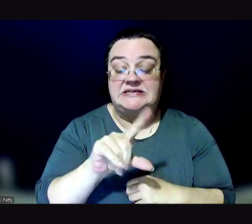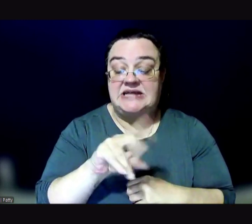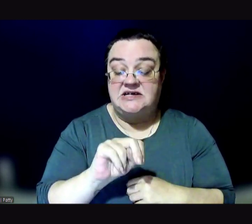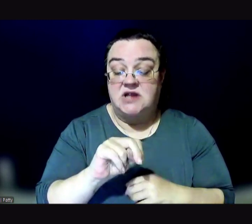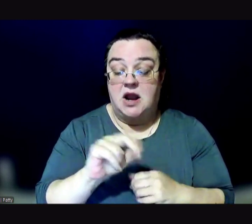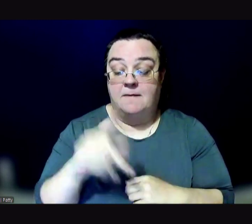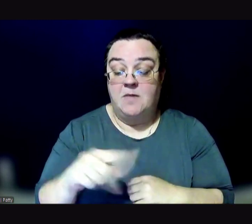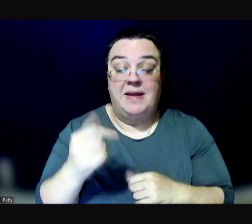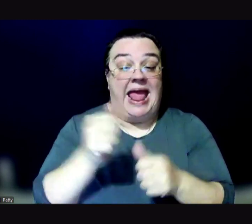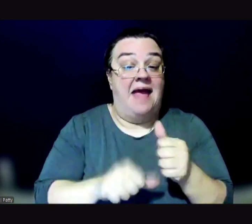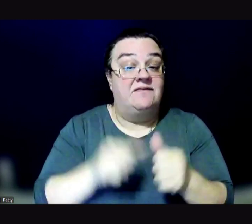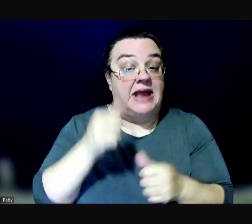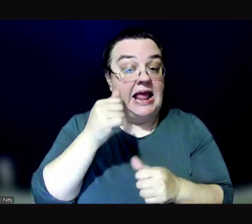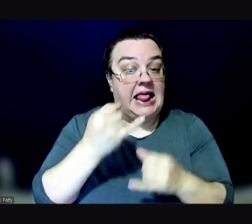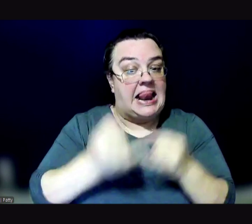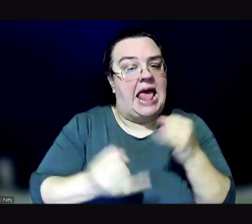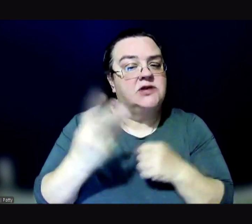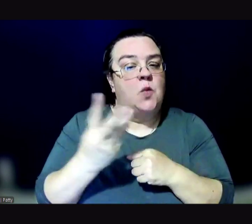of the month.